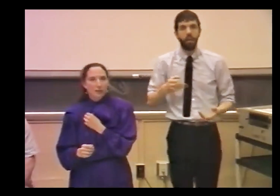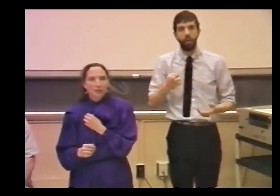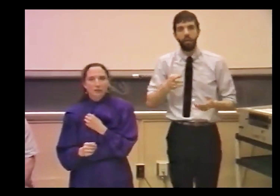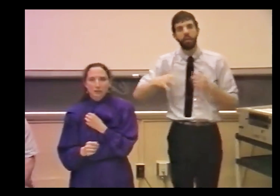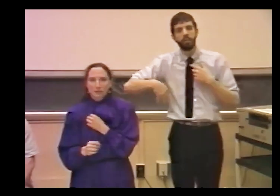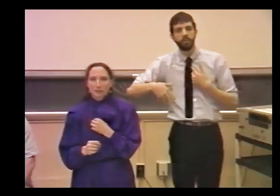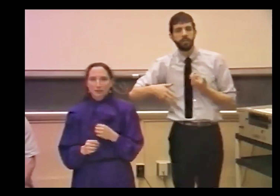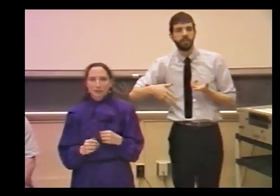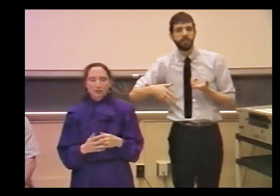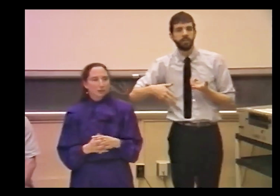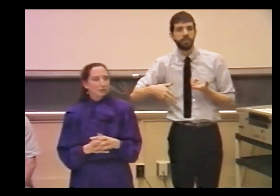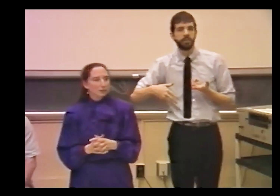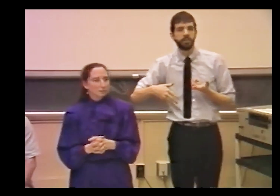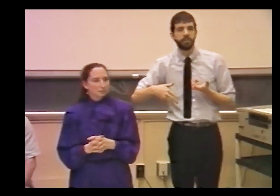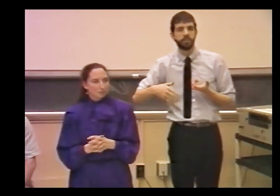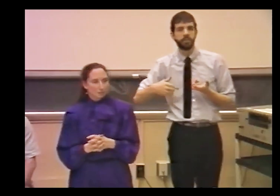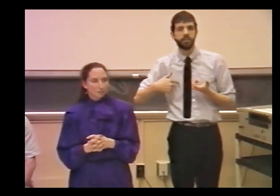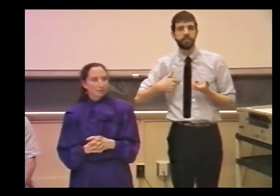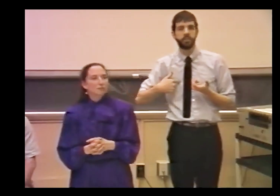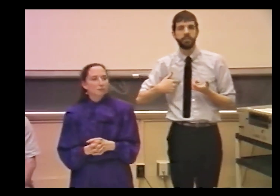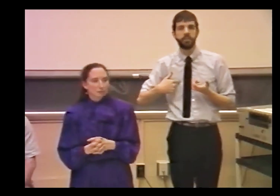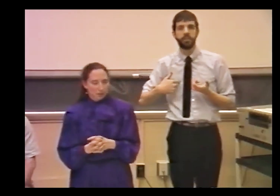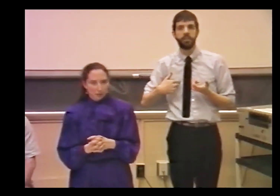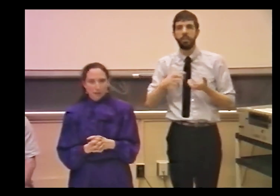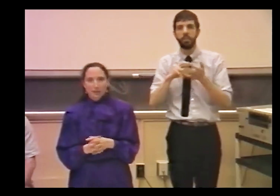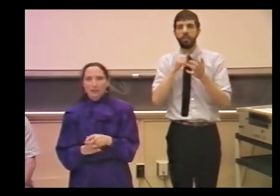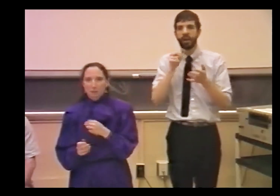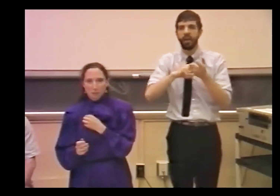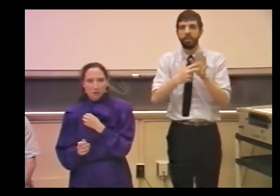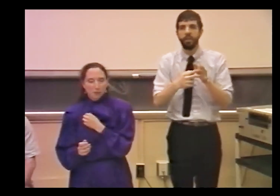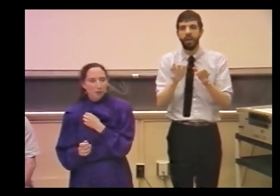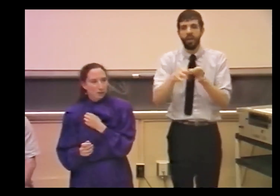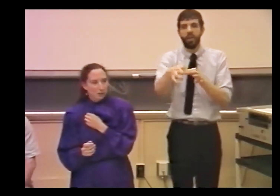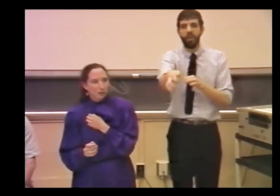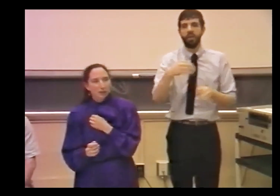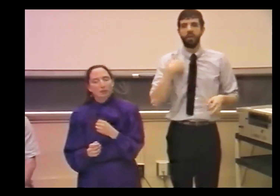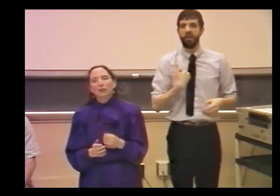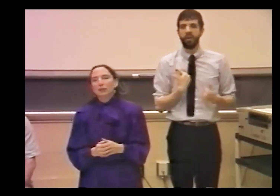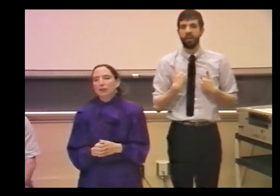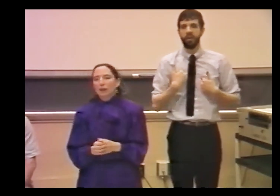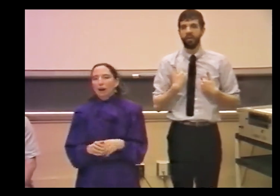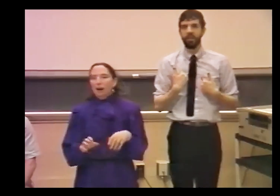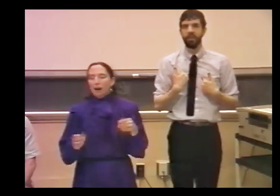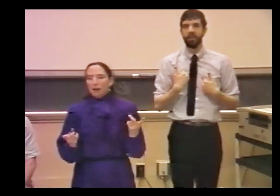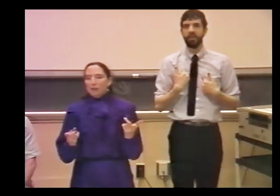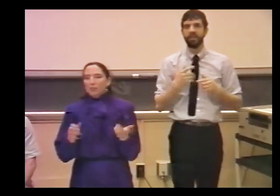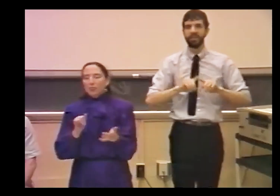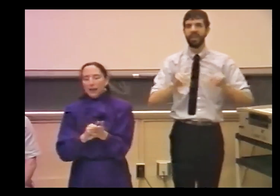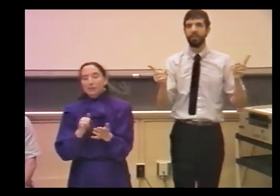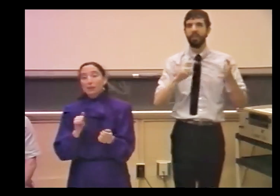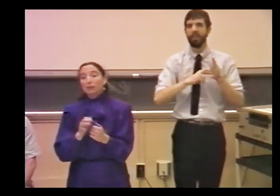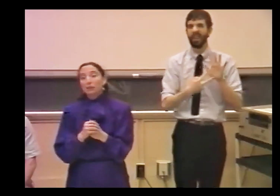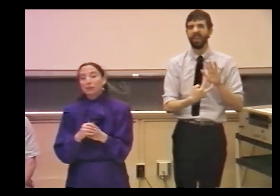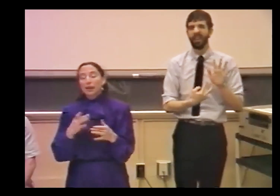tongue. Yeah. But it does not mean That it's been postponed. Yeah. That's